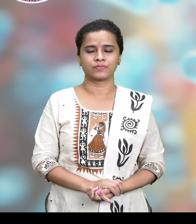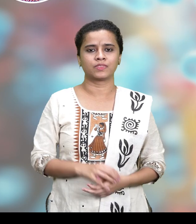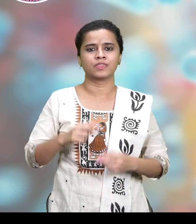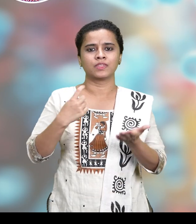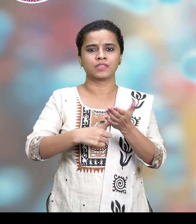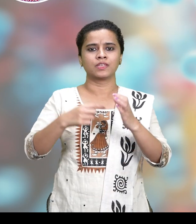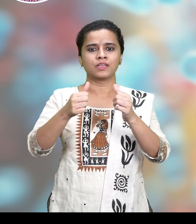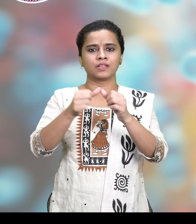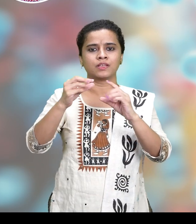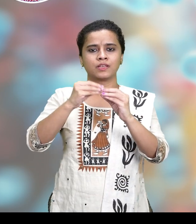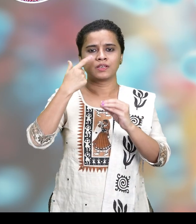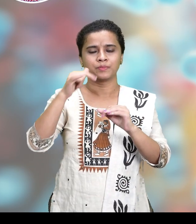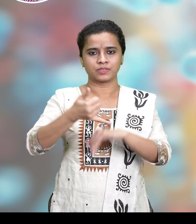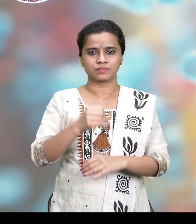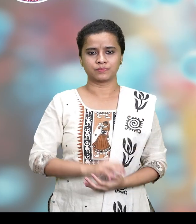Rabies.